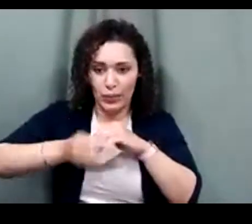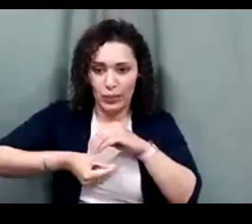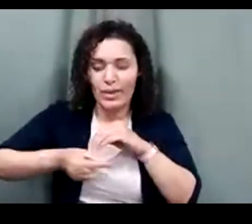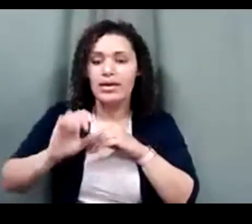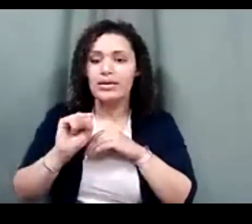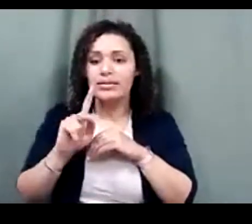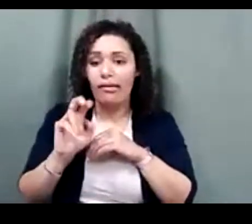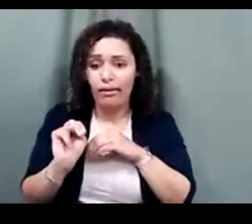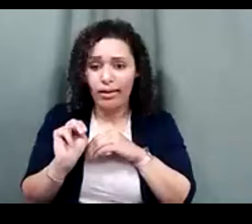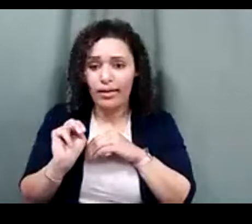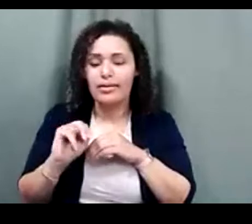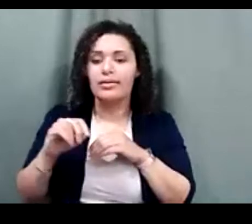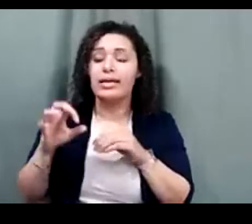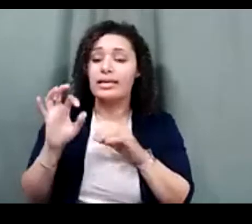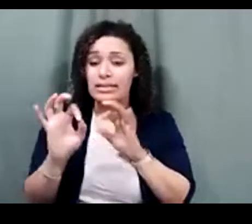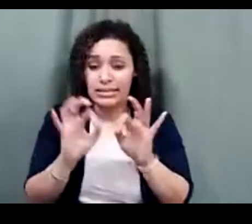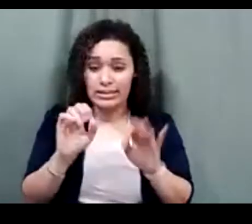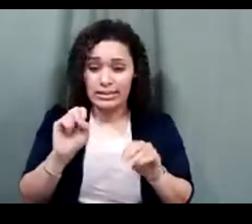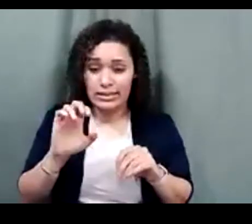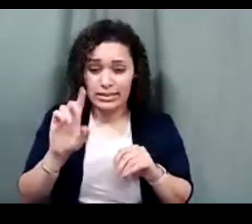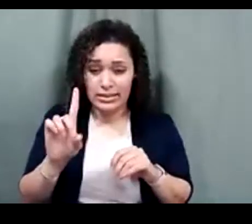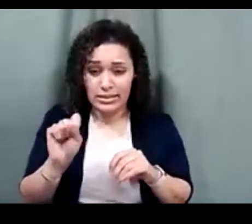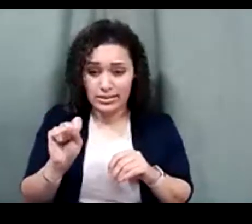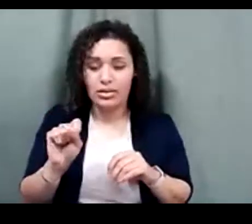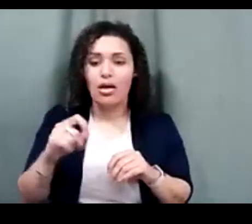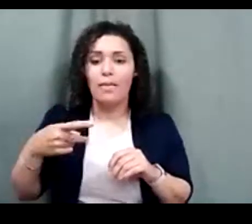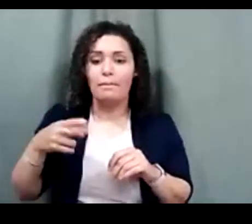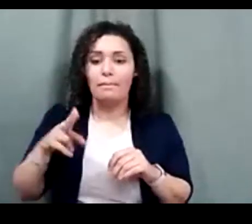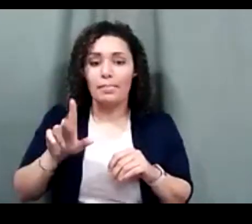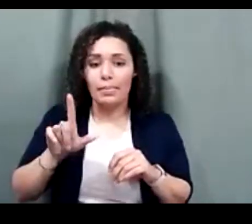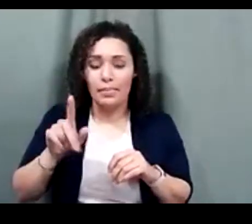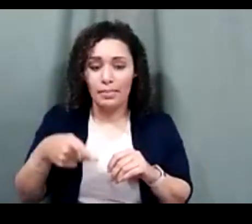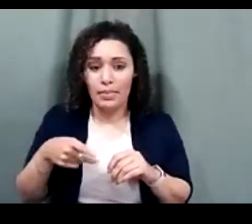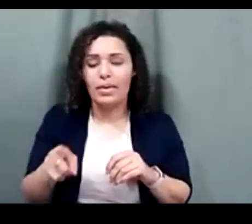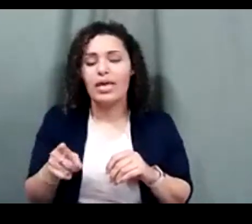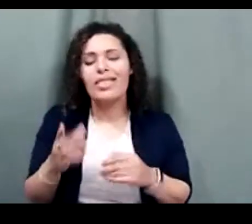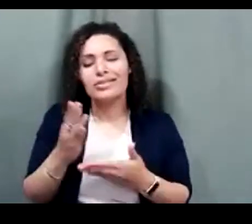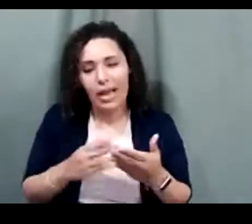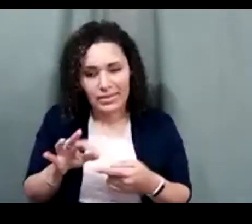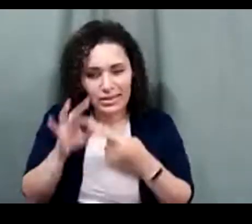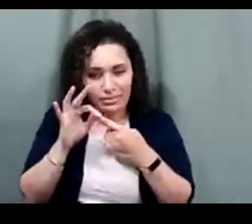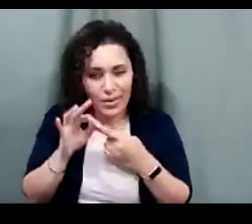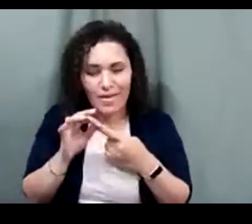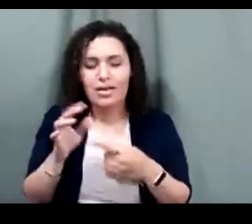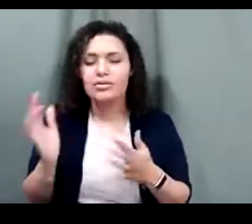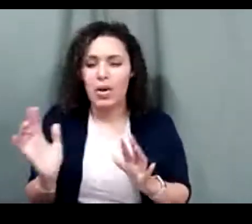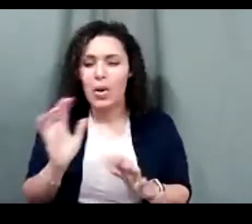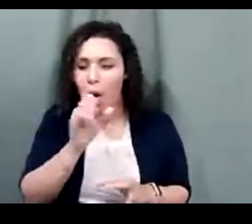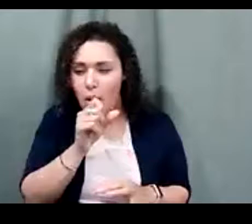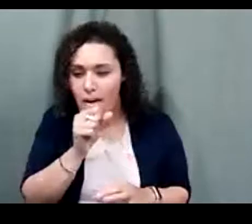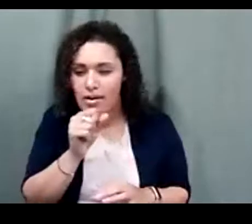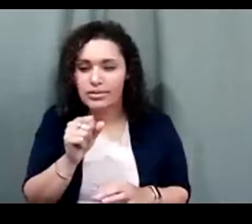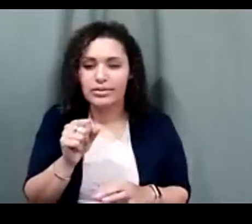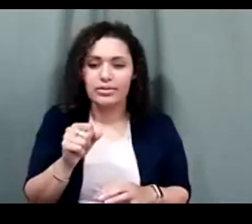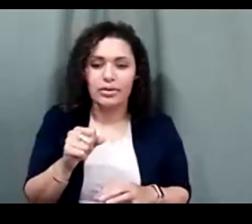without the pulp, just the juice. There are some exceptions. The orange wines that you see, there are sometimes